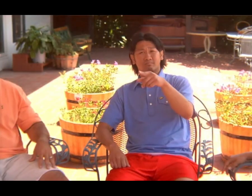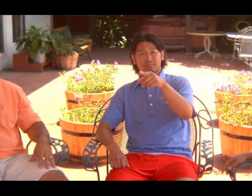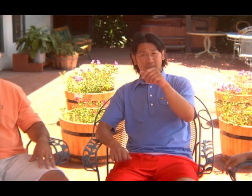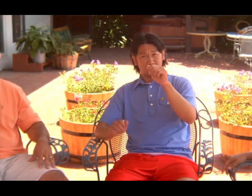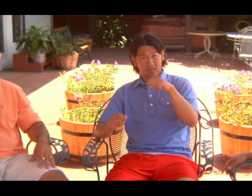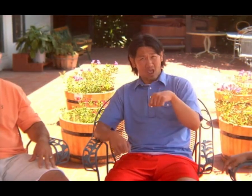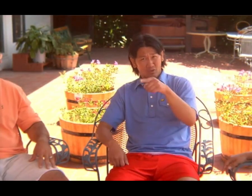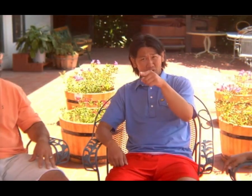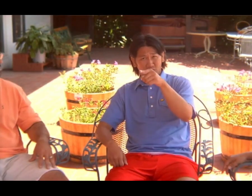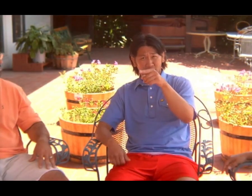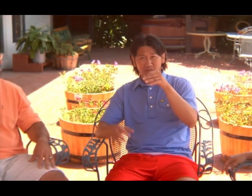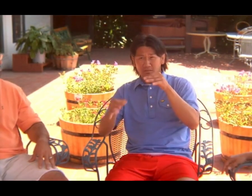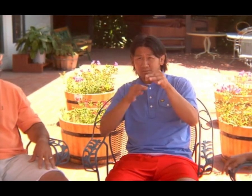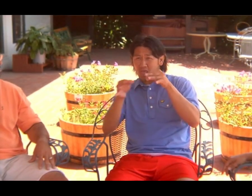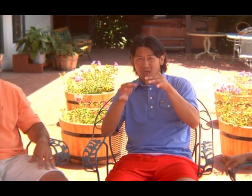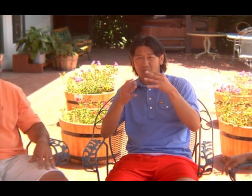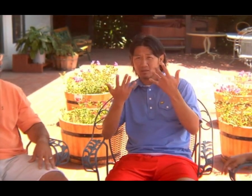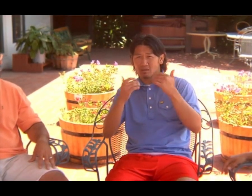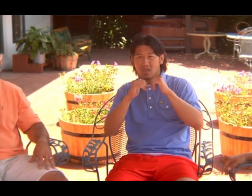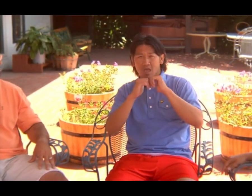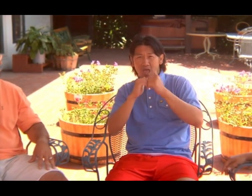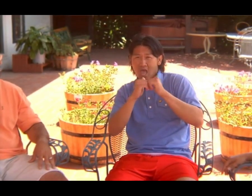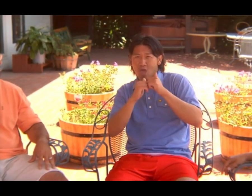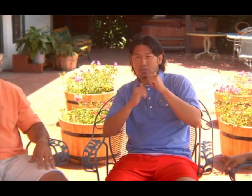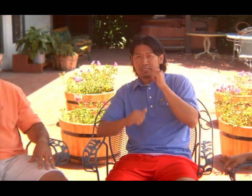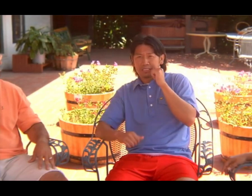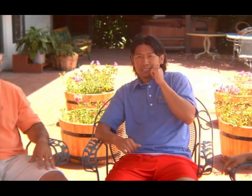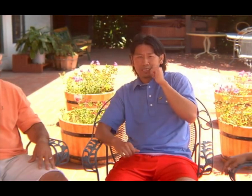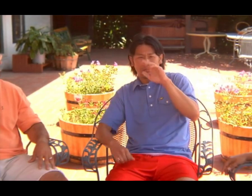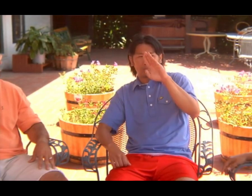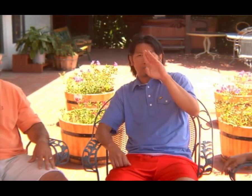you explain how a skin biopsy is done?